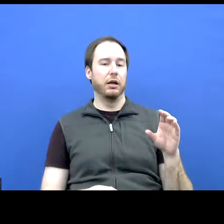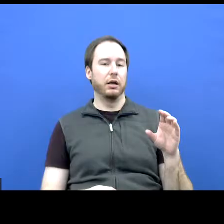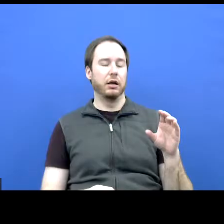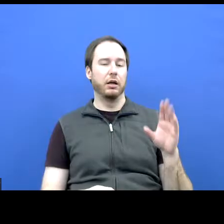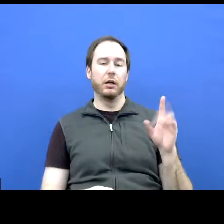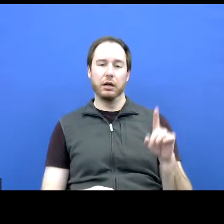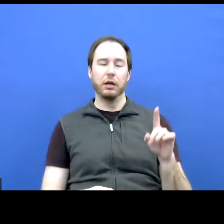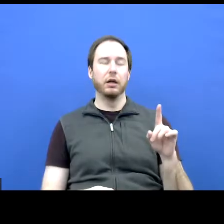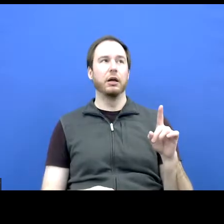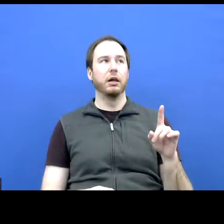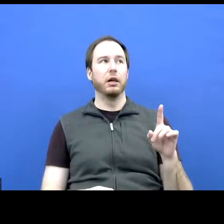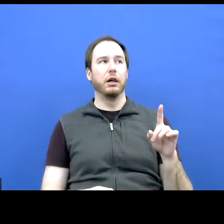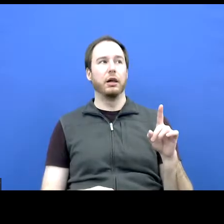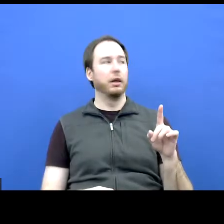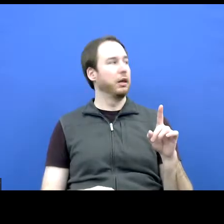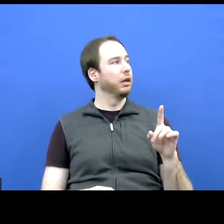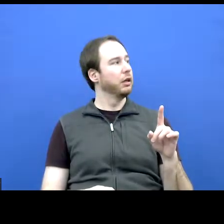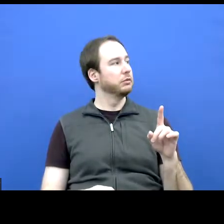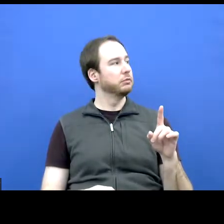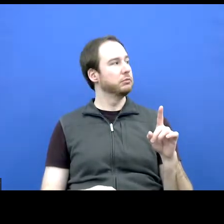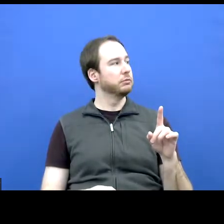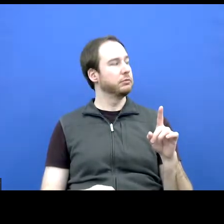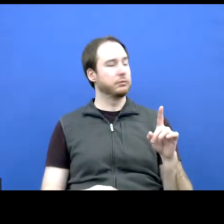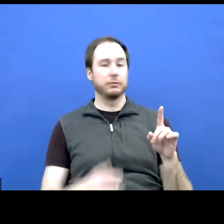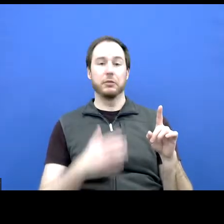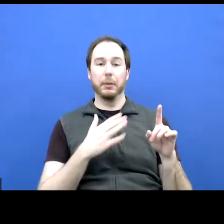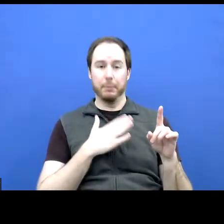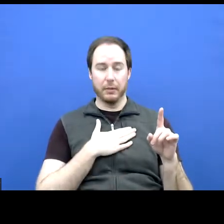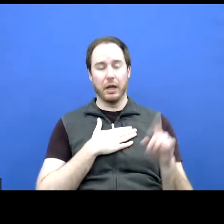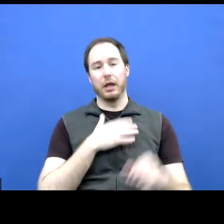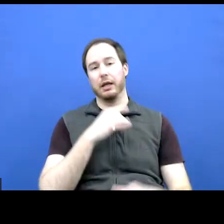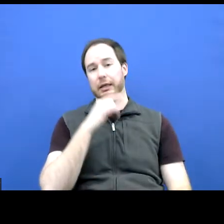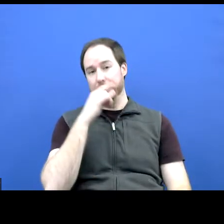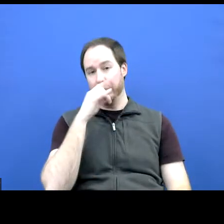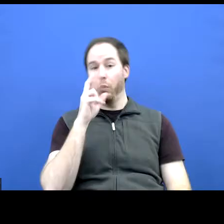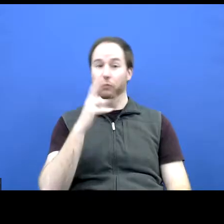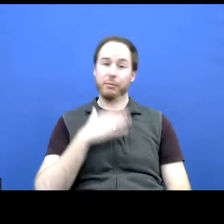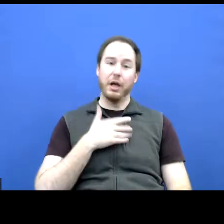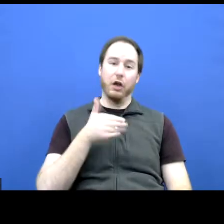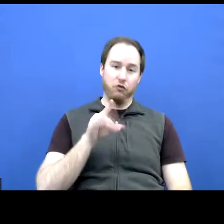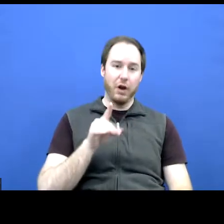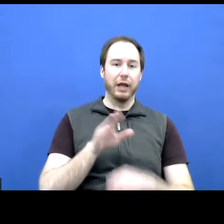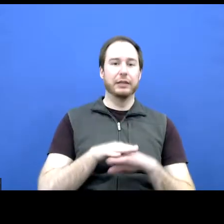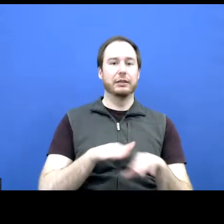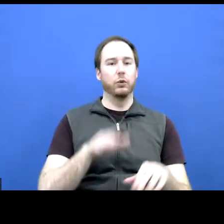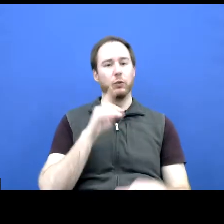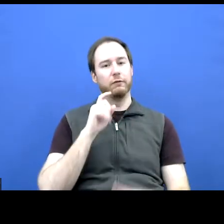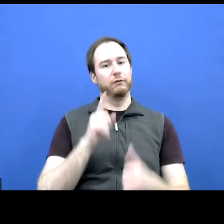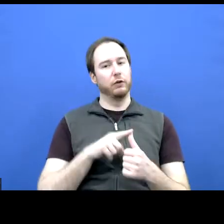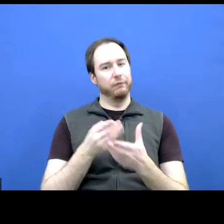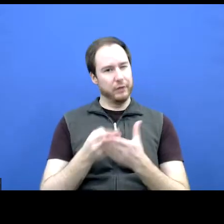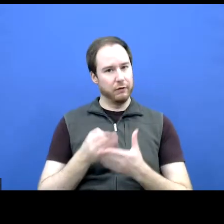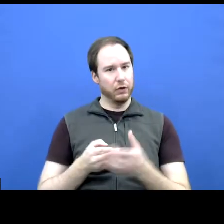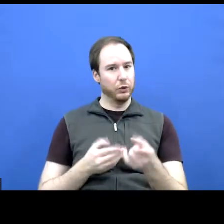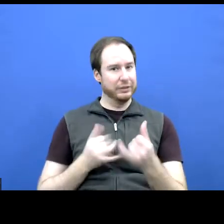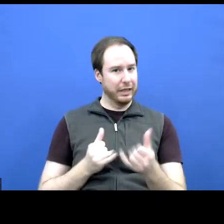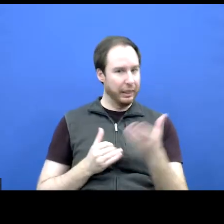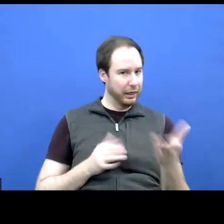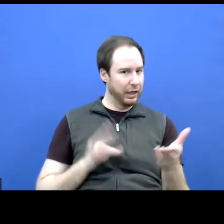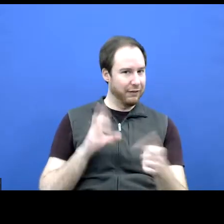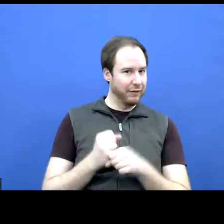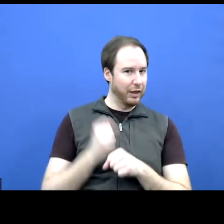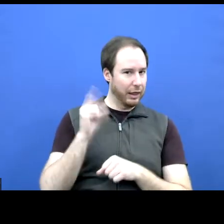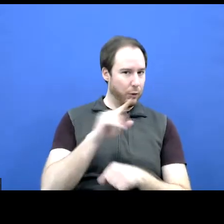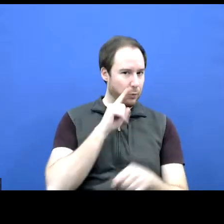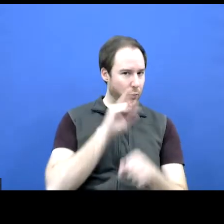Although I will have to say, my kids and hopefully my grandkids will have to verify that you guys are still around in 75